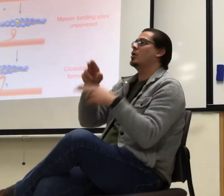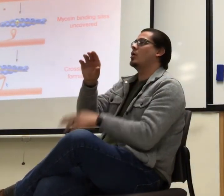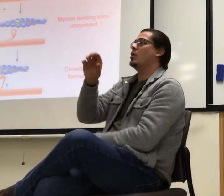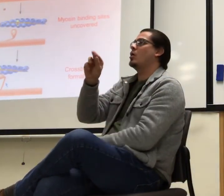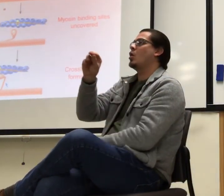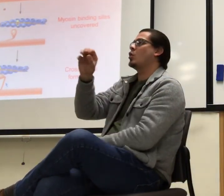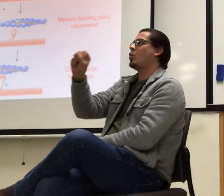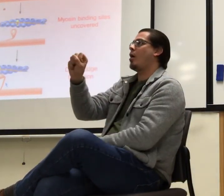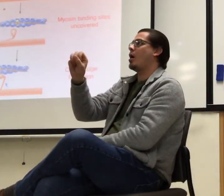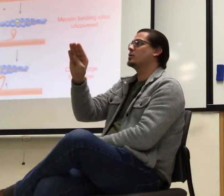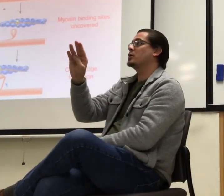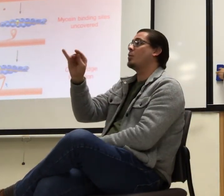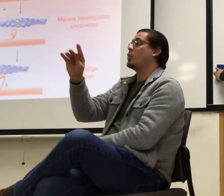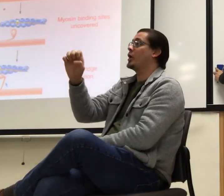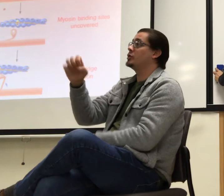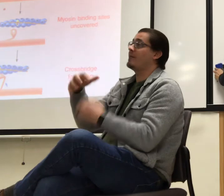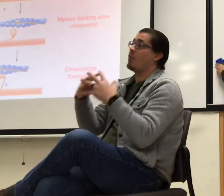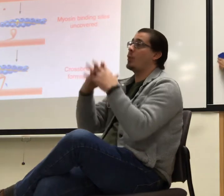Okay.